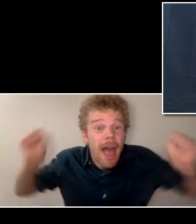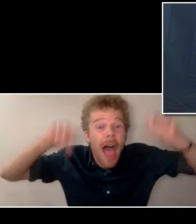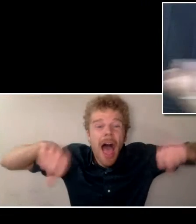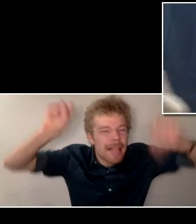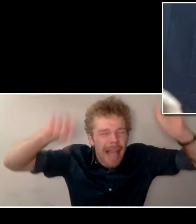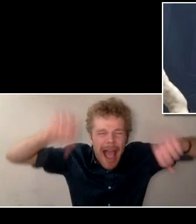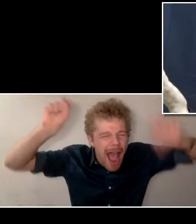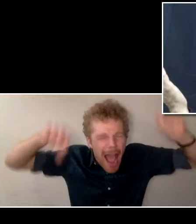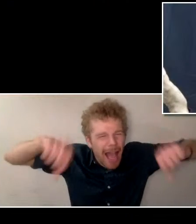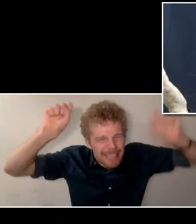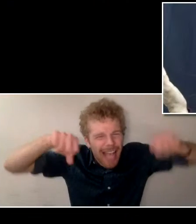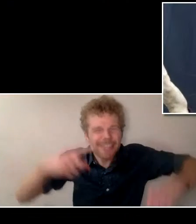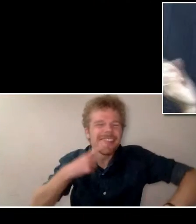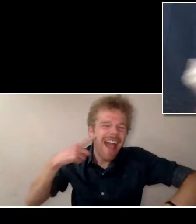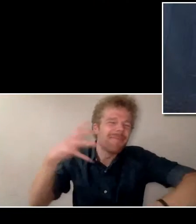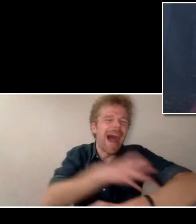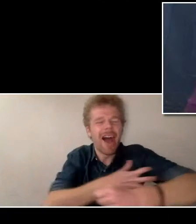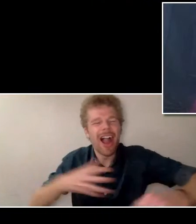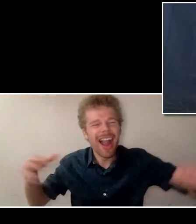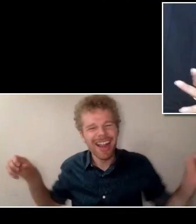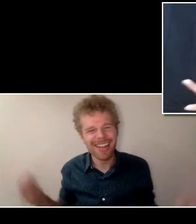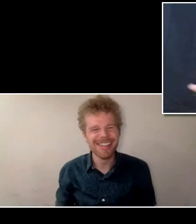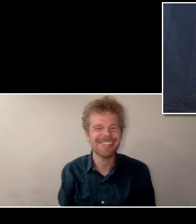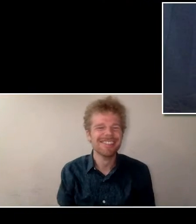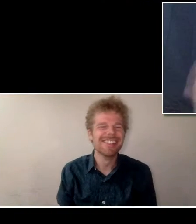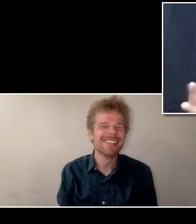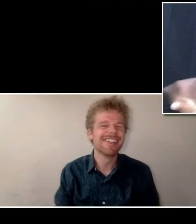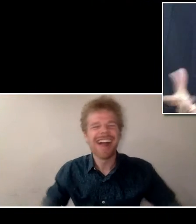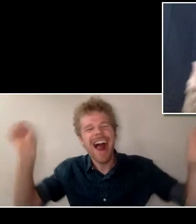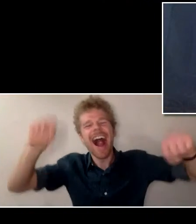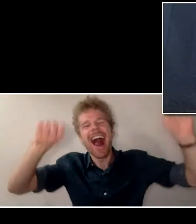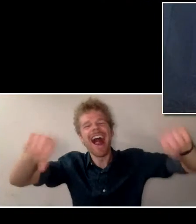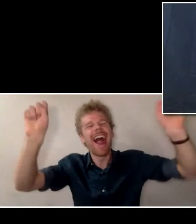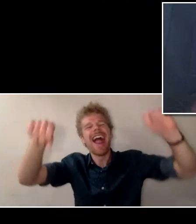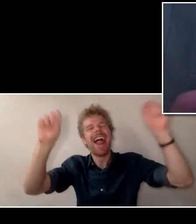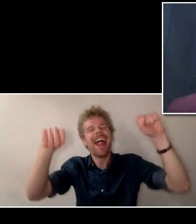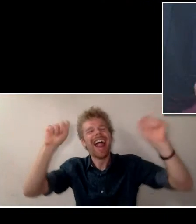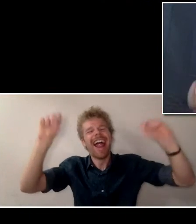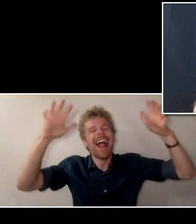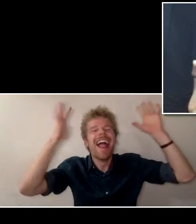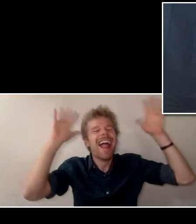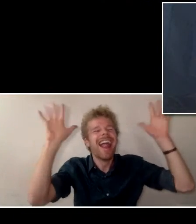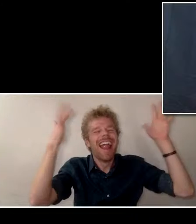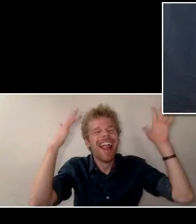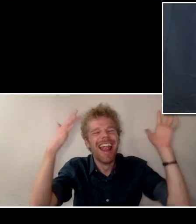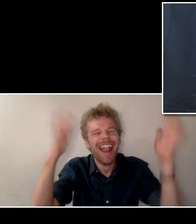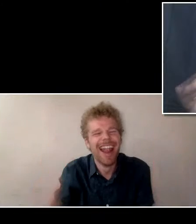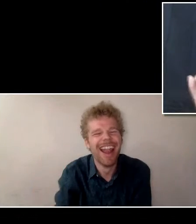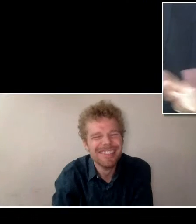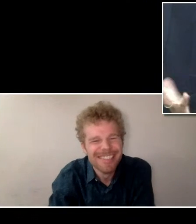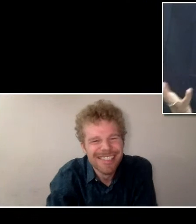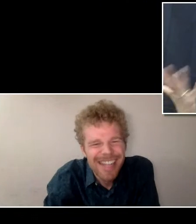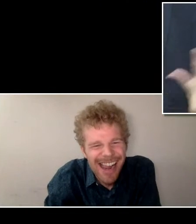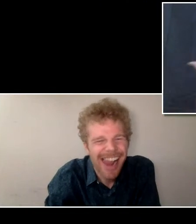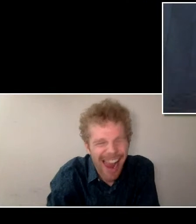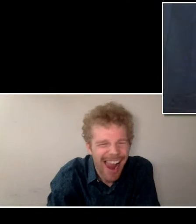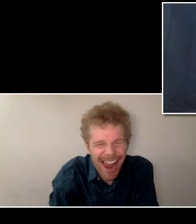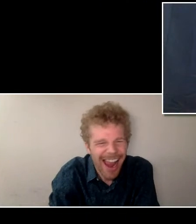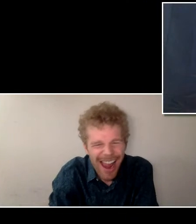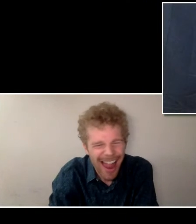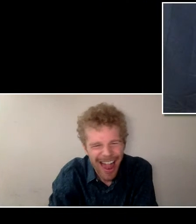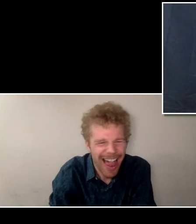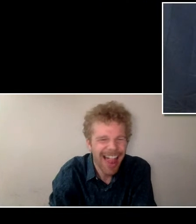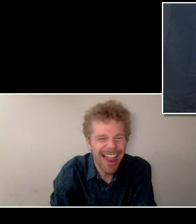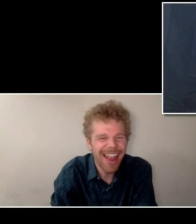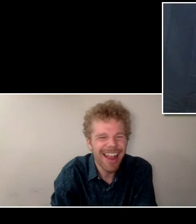involved in politics. Do it. Do it. Yes, of course, Definitely Deaf do it. Power, we can do it. Yes, yes,